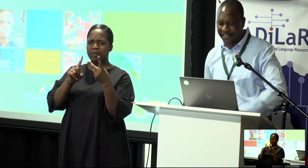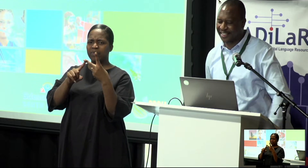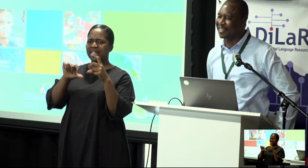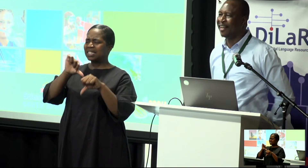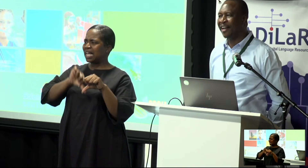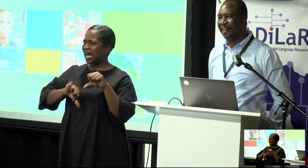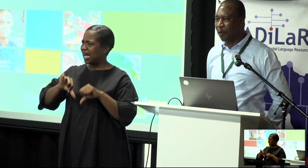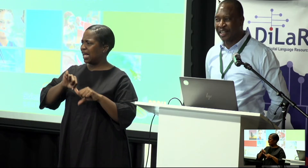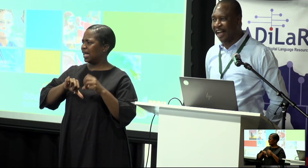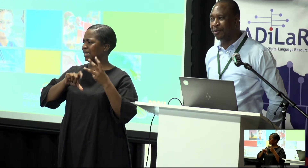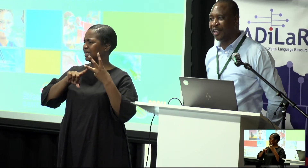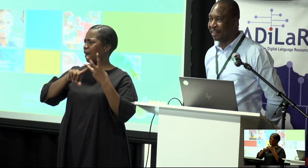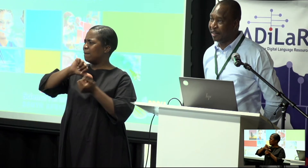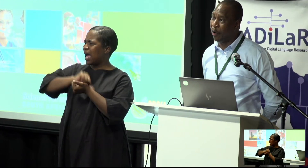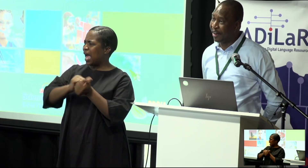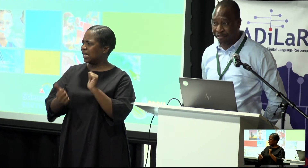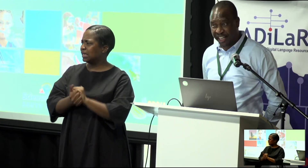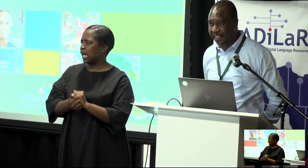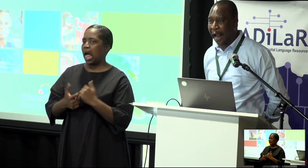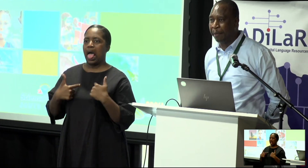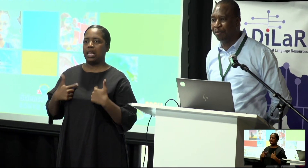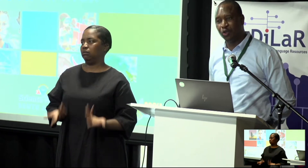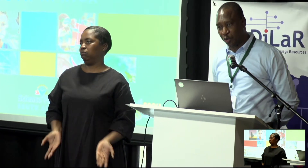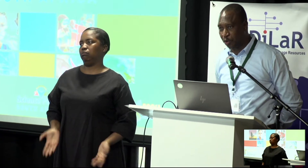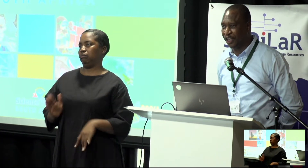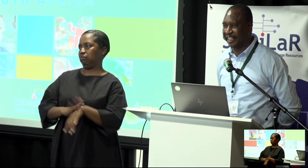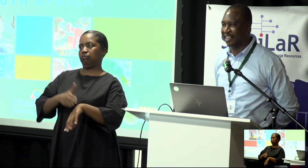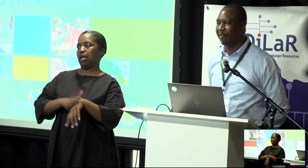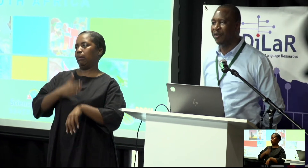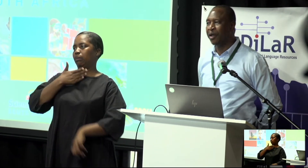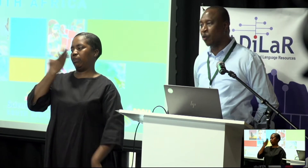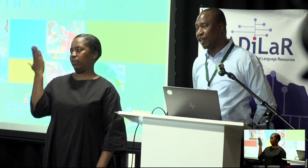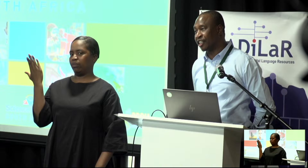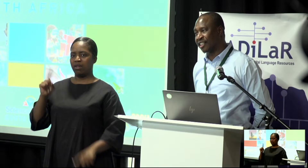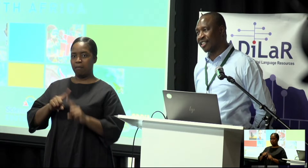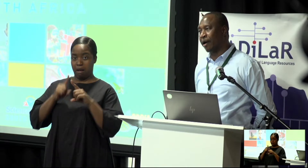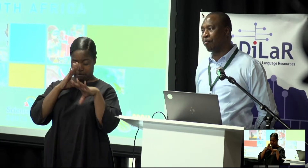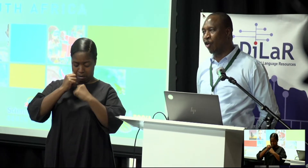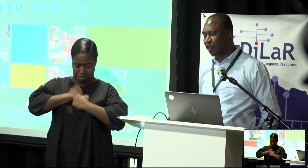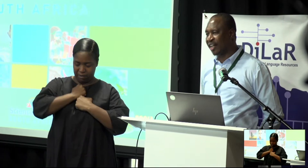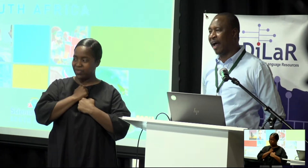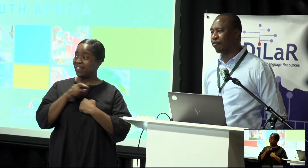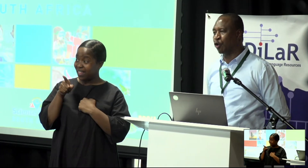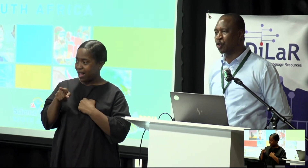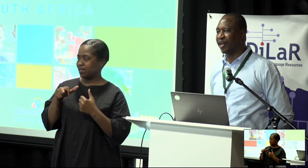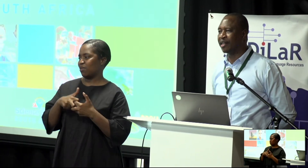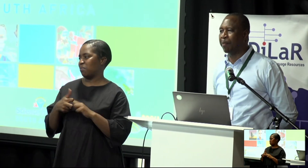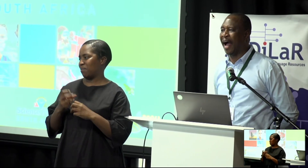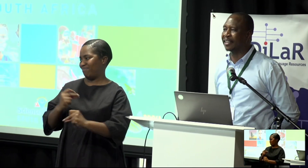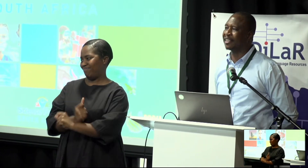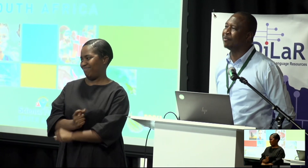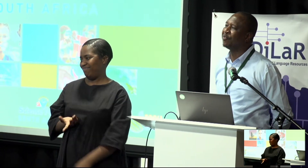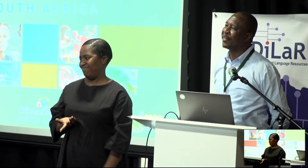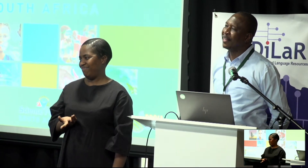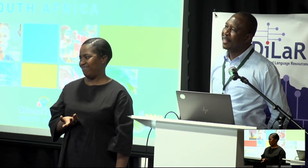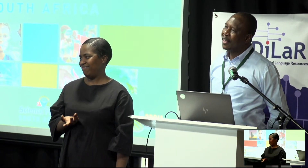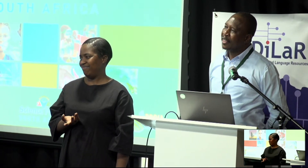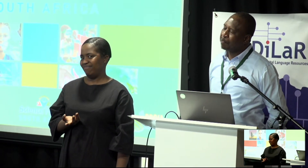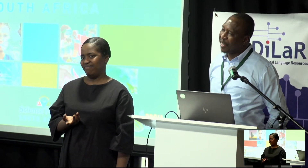other areas, they will tell you that they don't have the time to do that, which is the most unfortunate